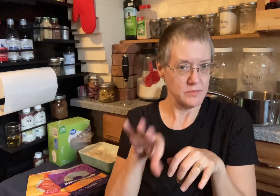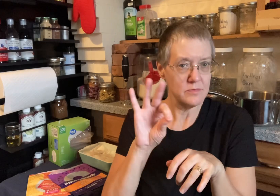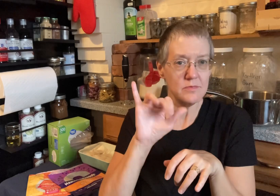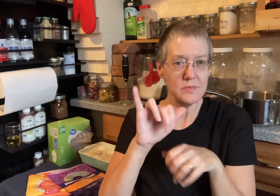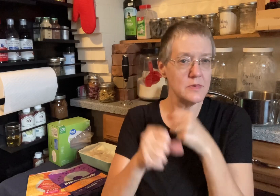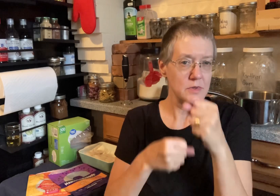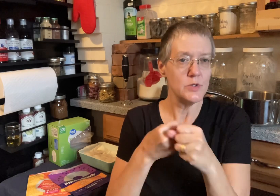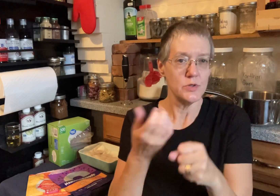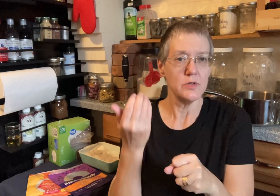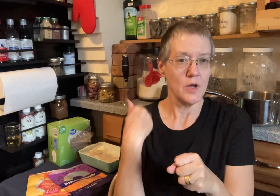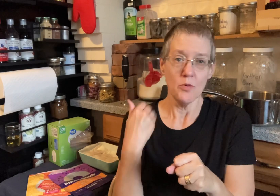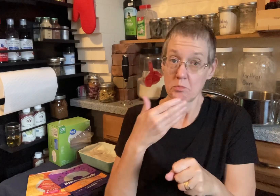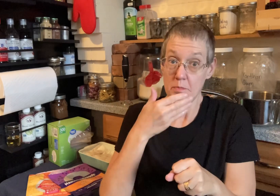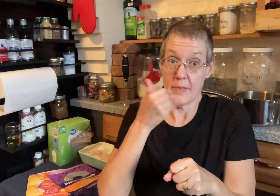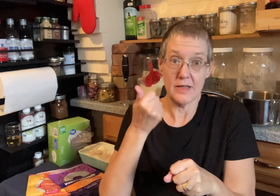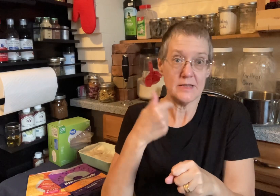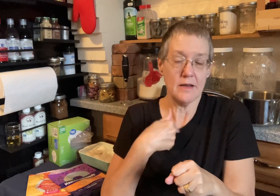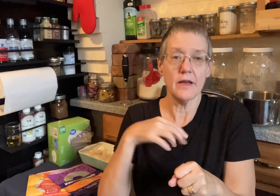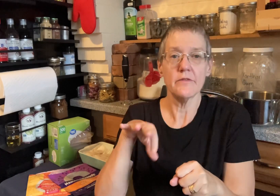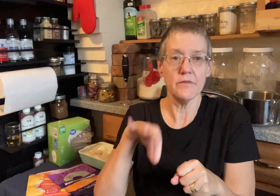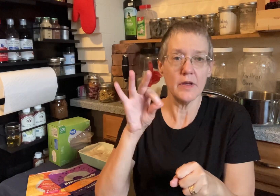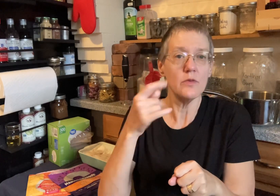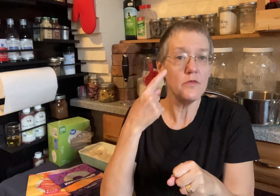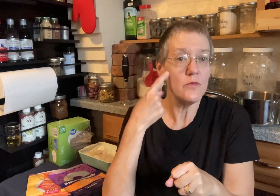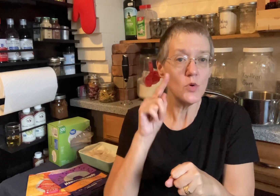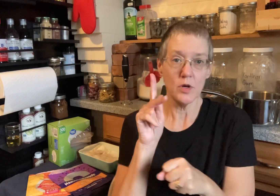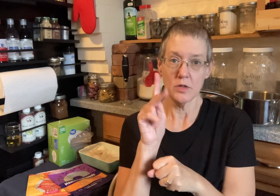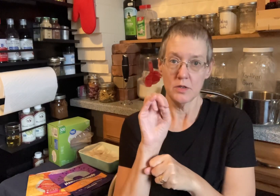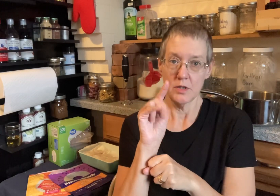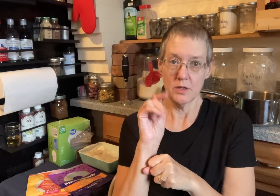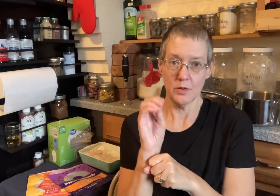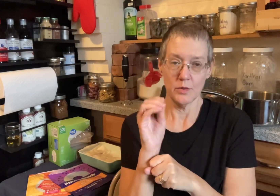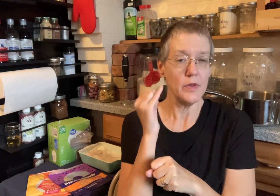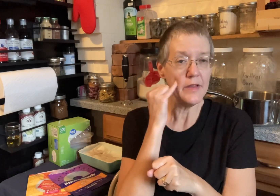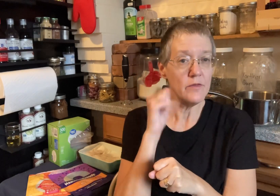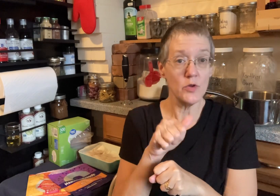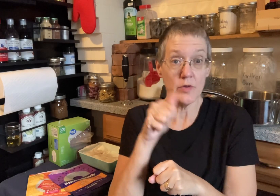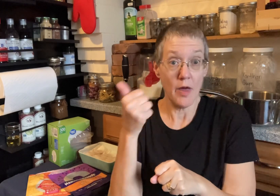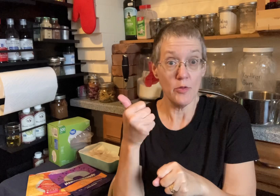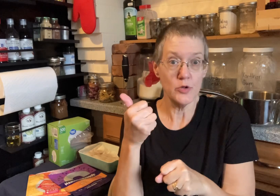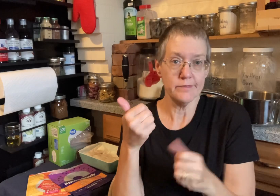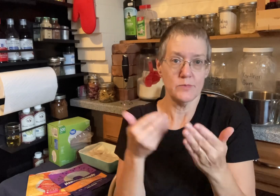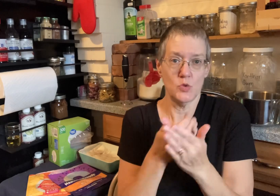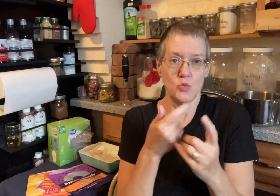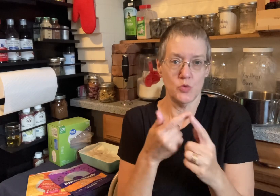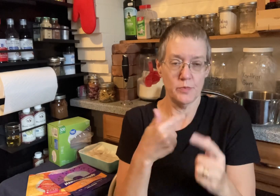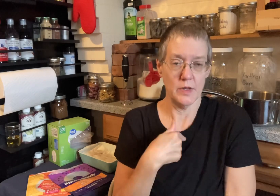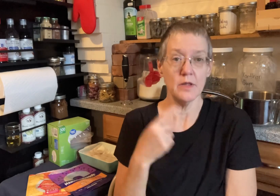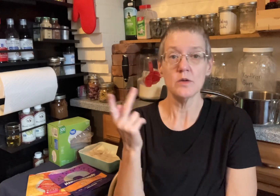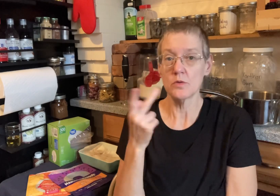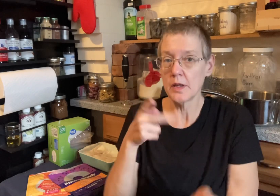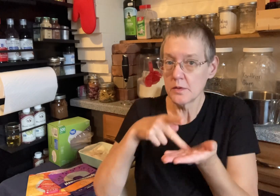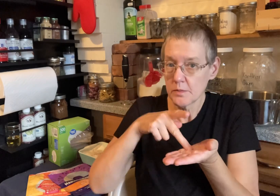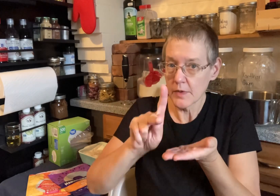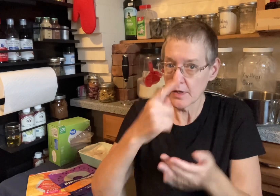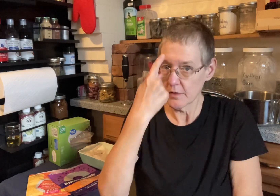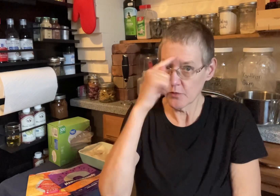them. We found it years ago, and it's the best app that I've found for keto. If there are